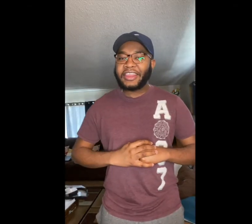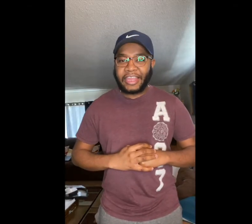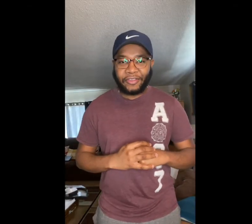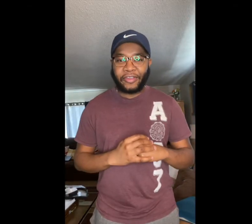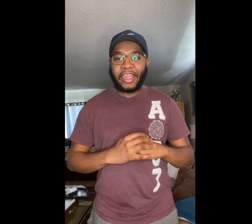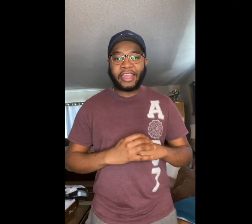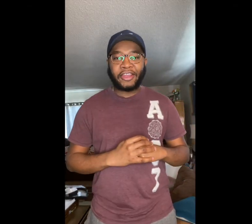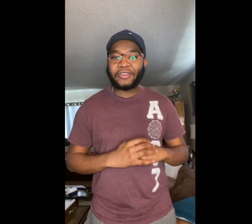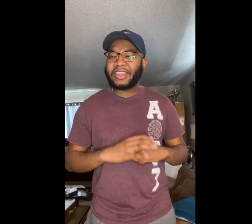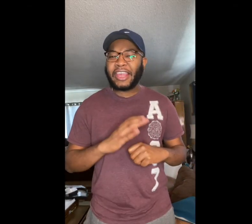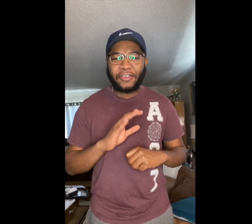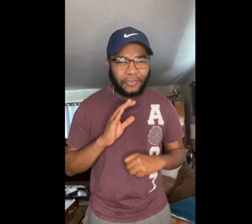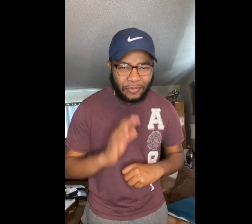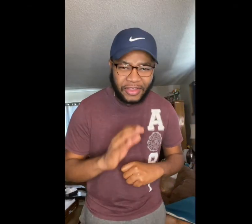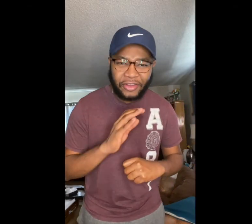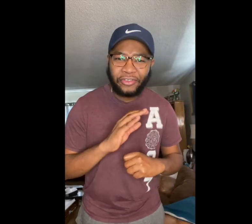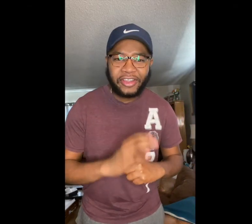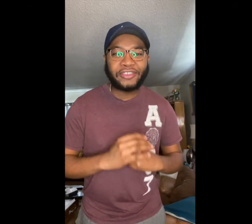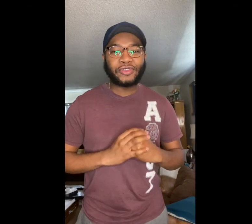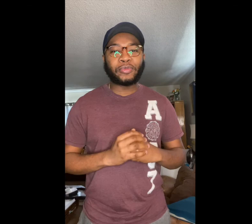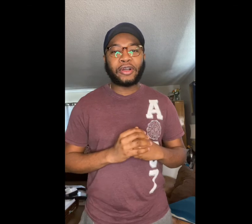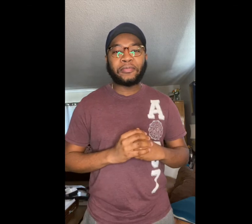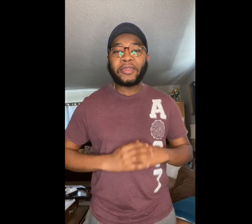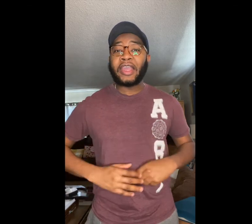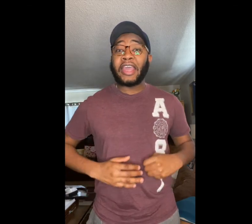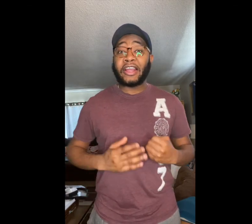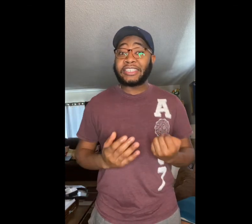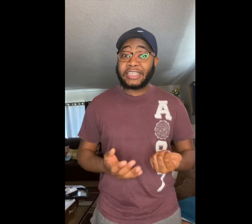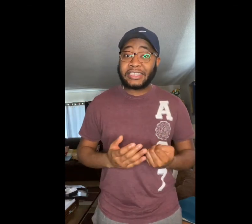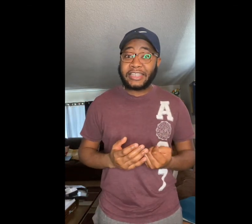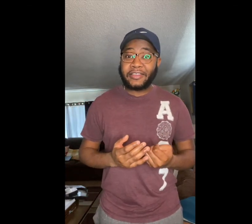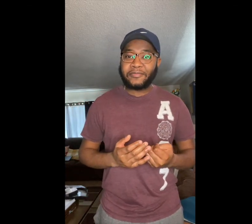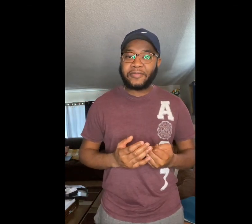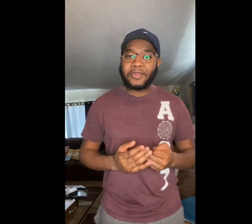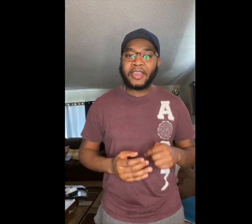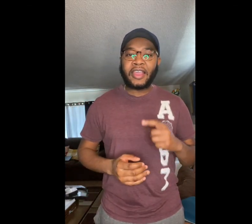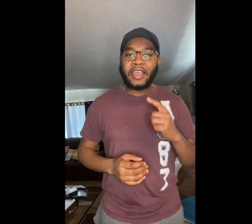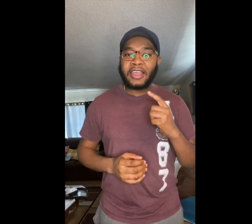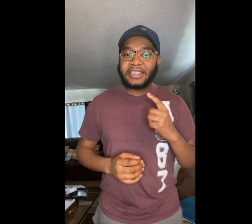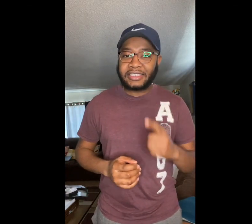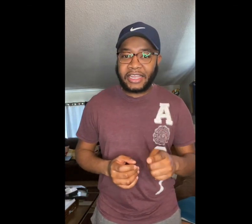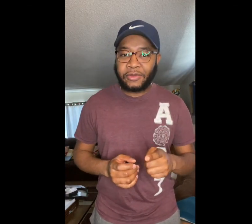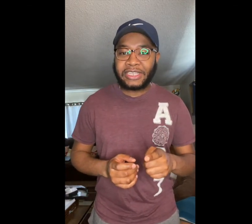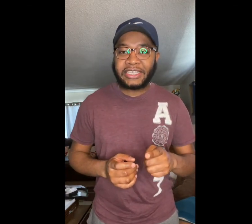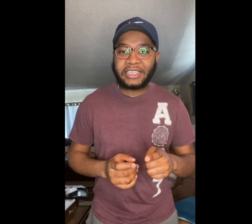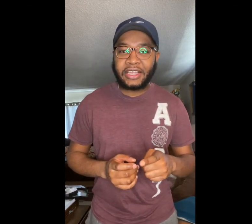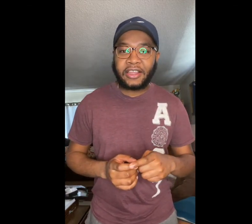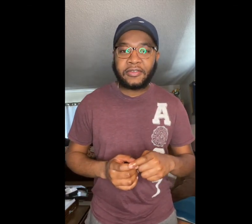you for hanging out. Thank you for being a real trooper. And until next time, stay equitastic,